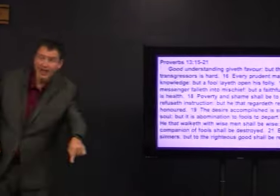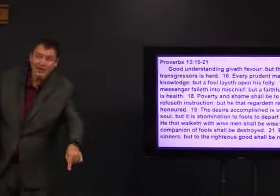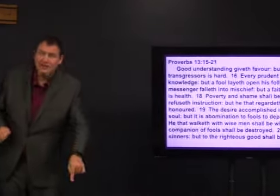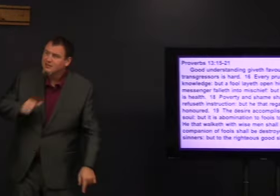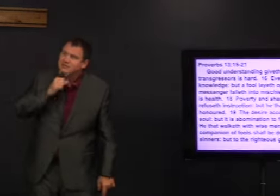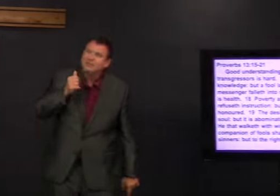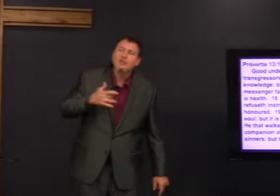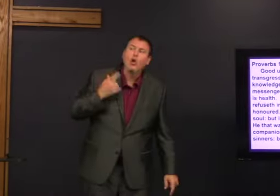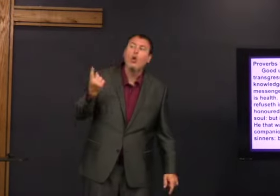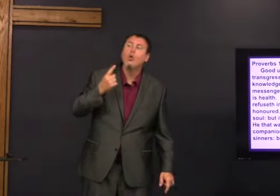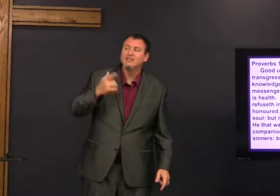sacrifice.